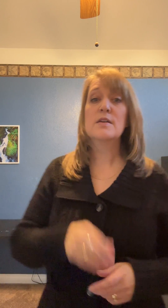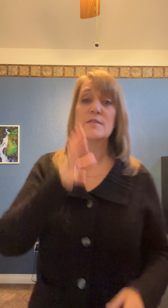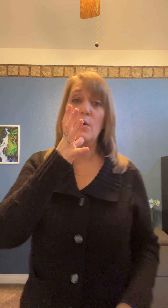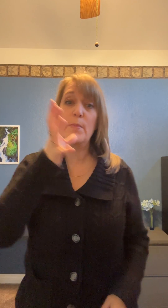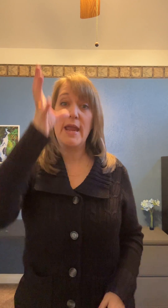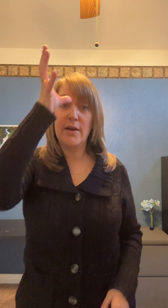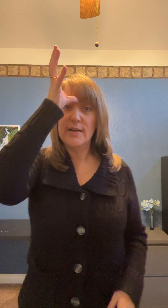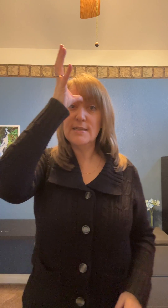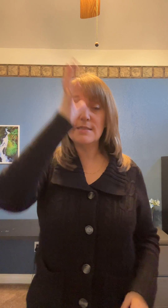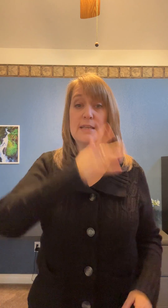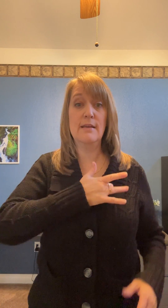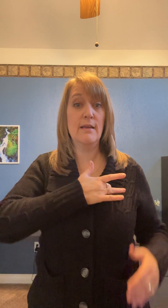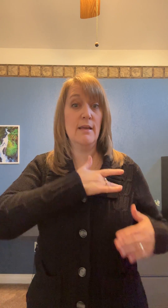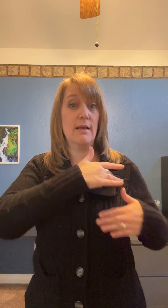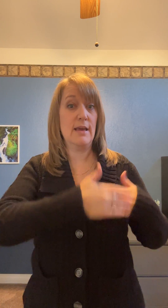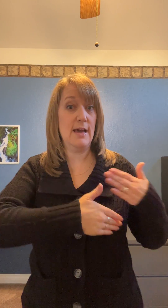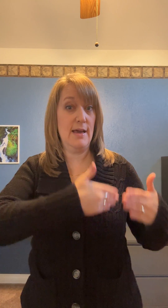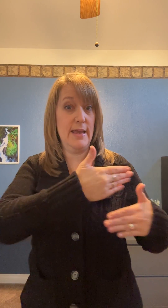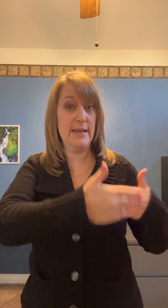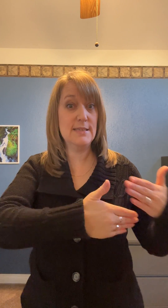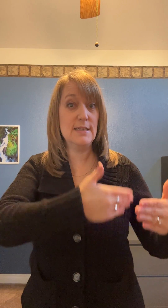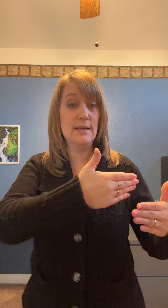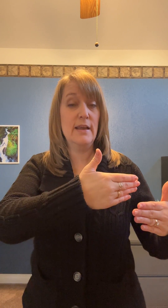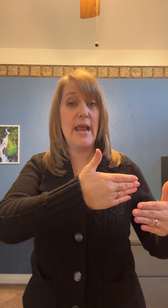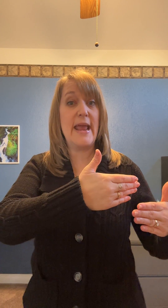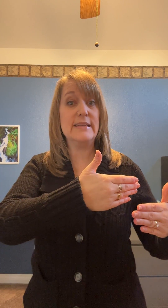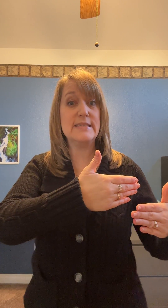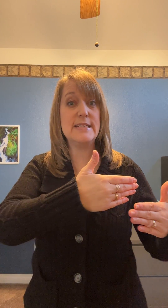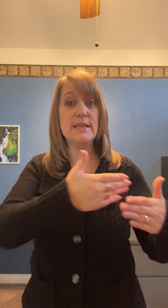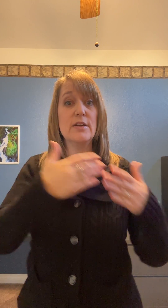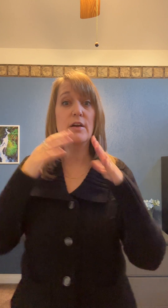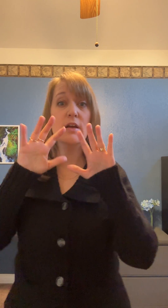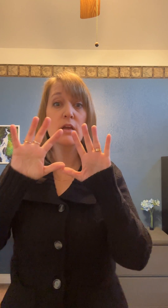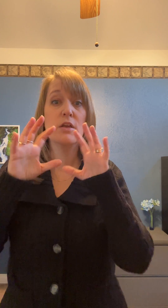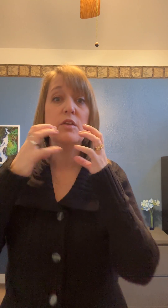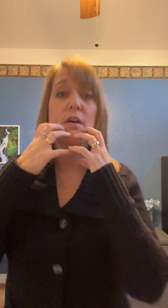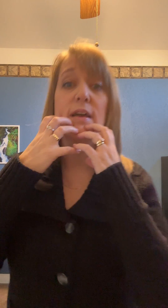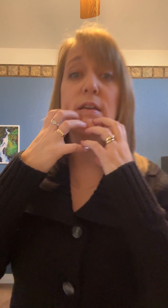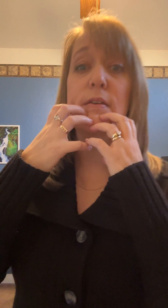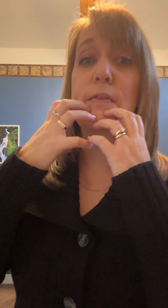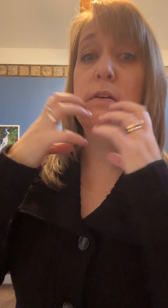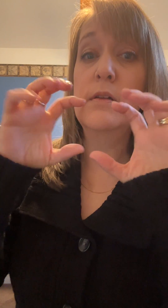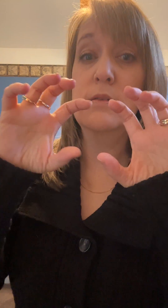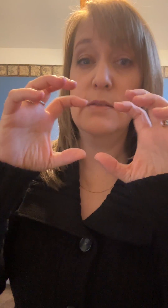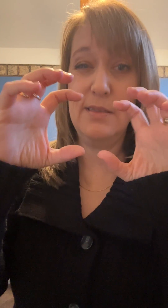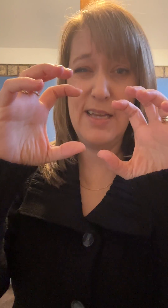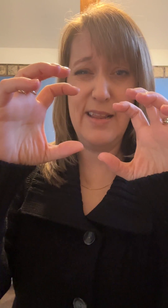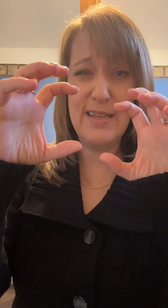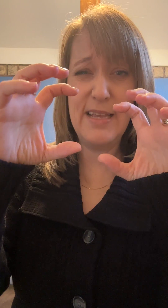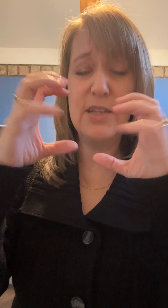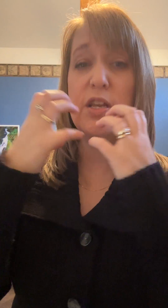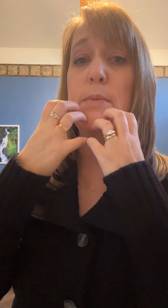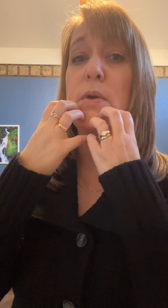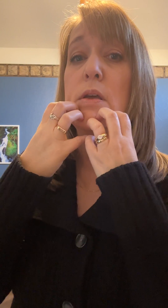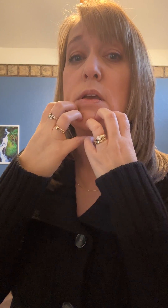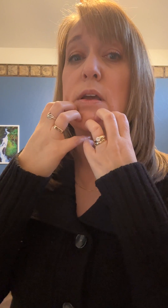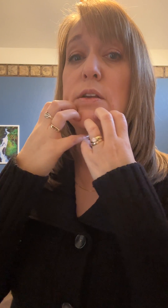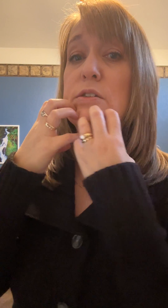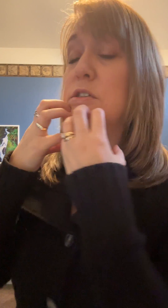So parents, kind, and dear, it's kind of this hand shape, and you're